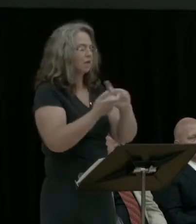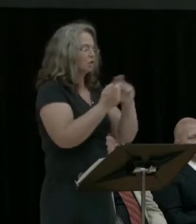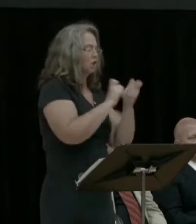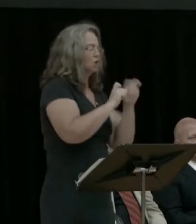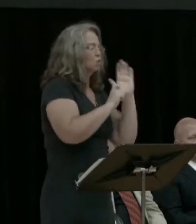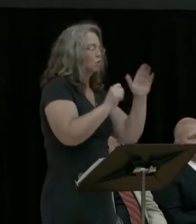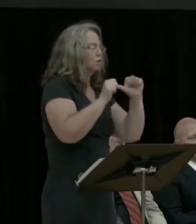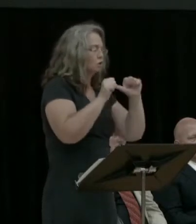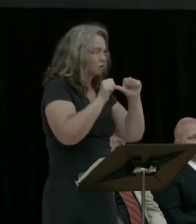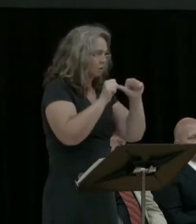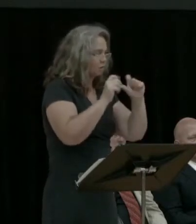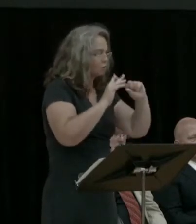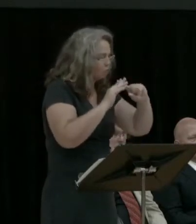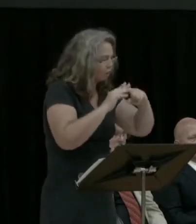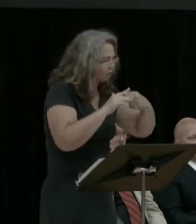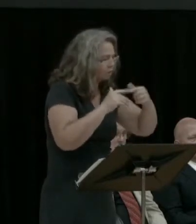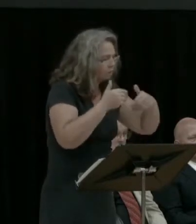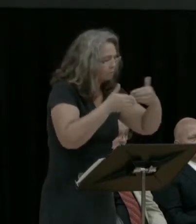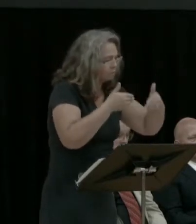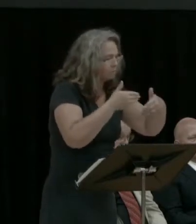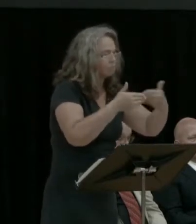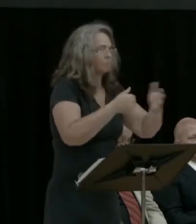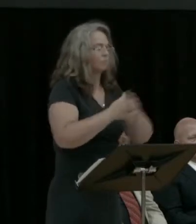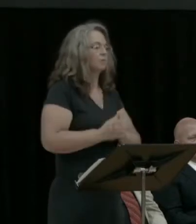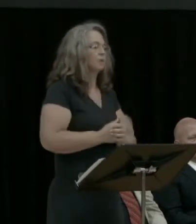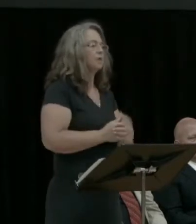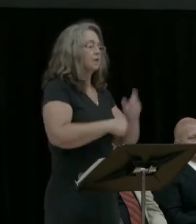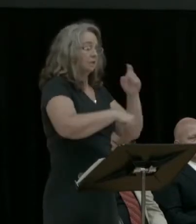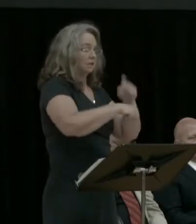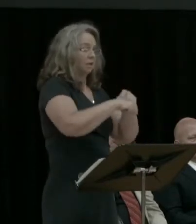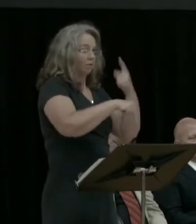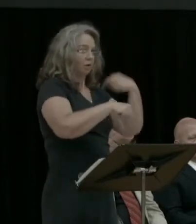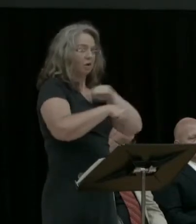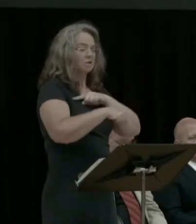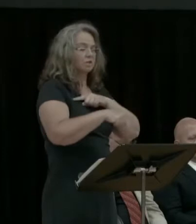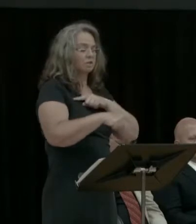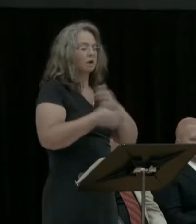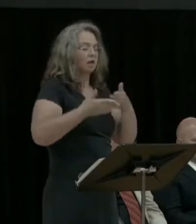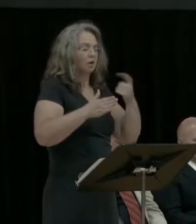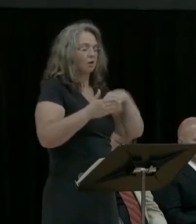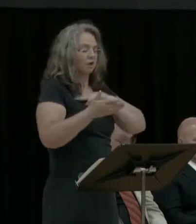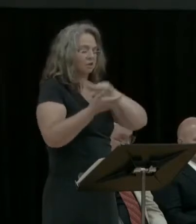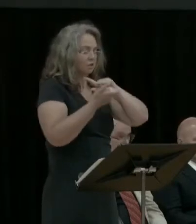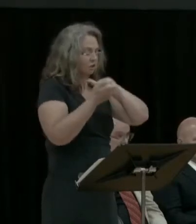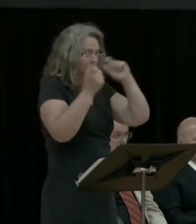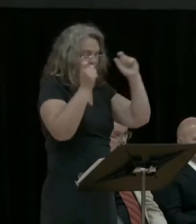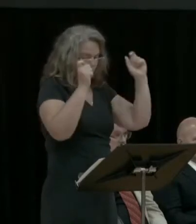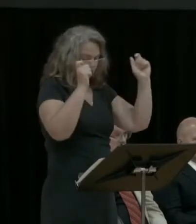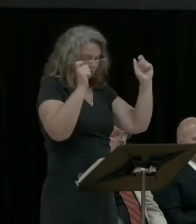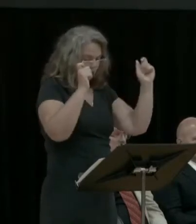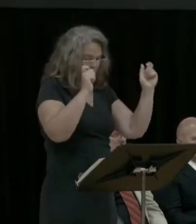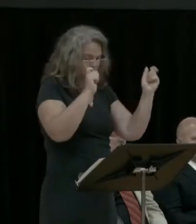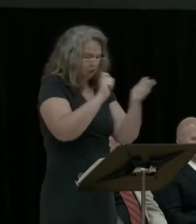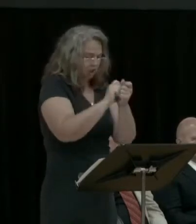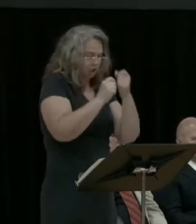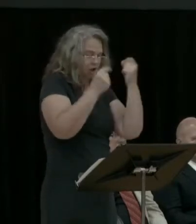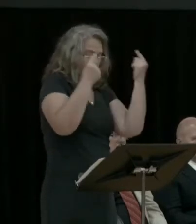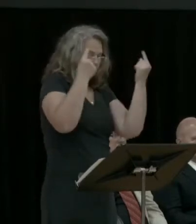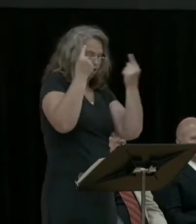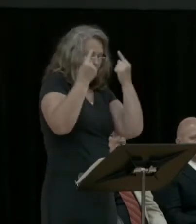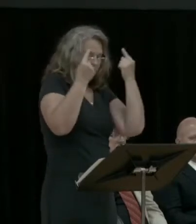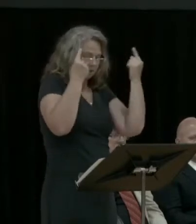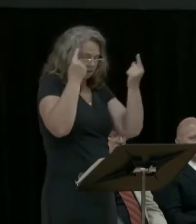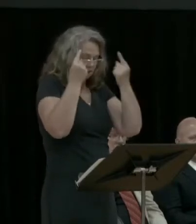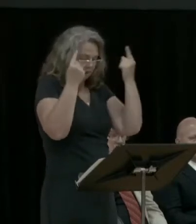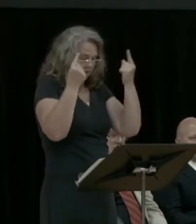evolve. This unique character and time of ours has allowed us to transform the course of reckoning and become the natural leaders we